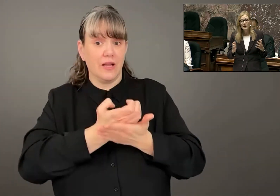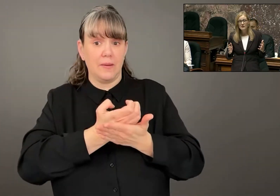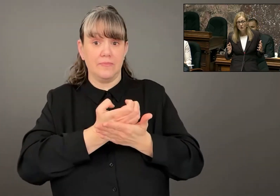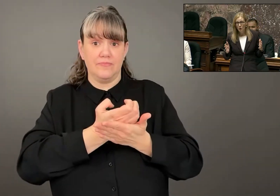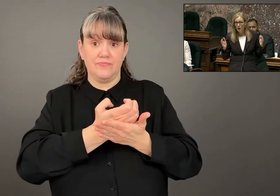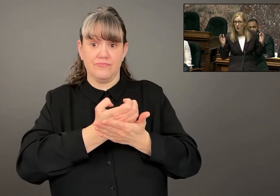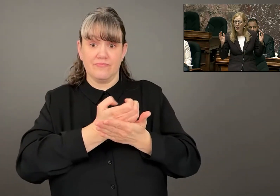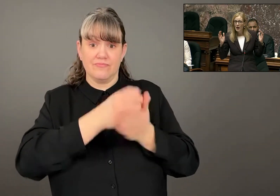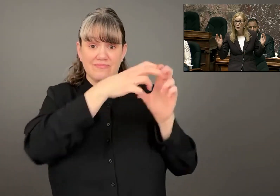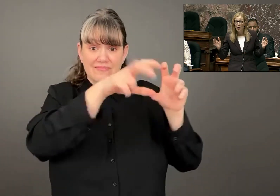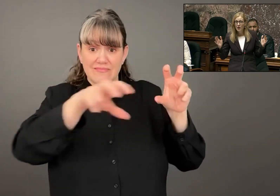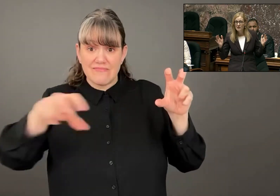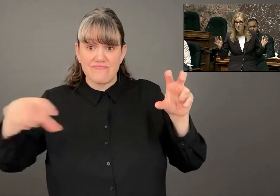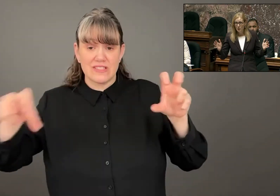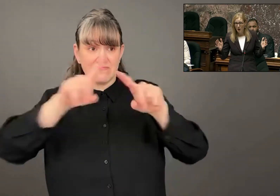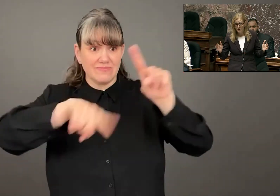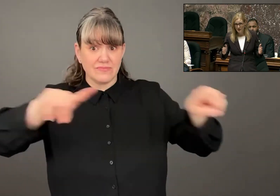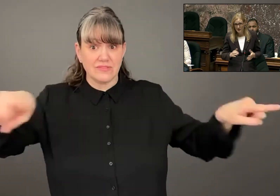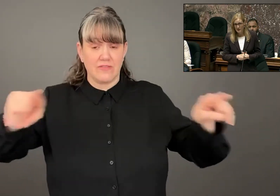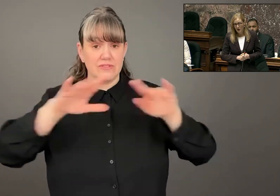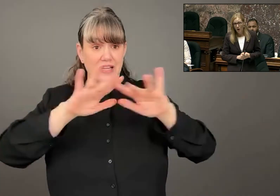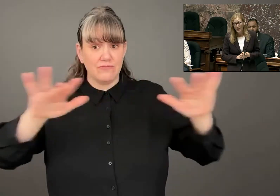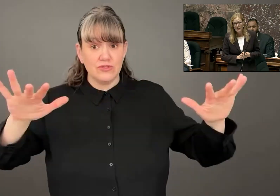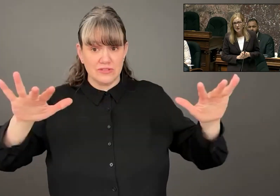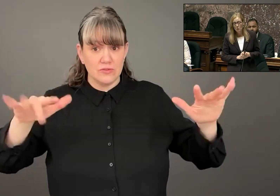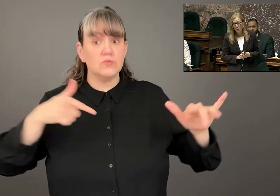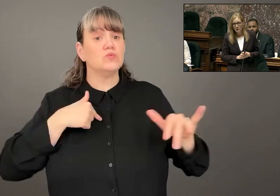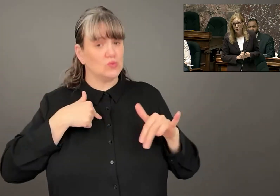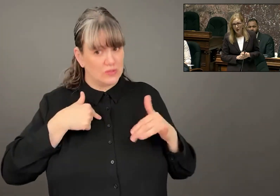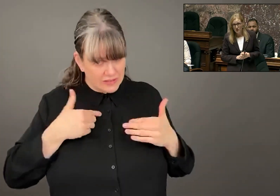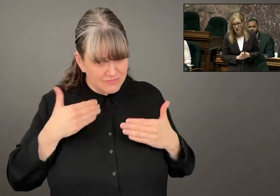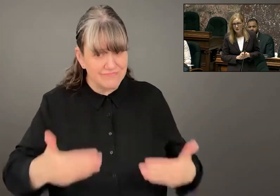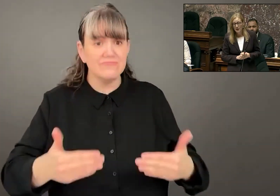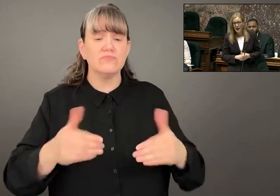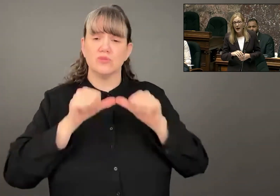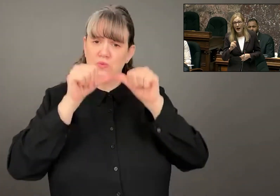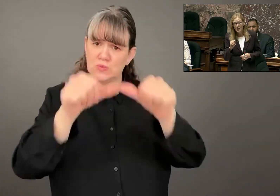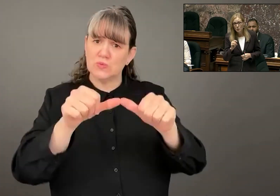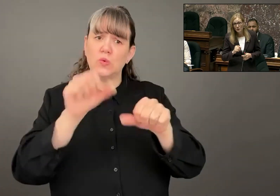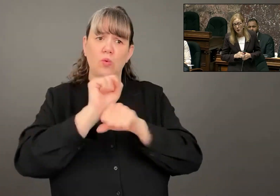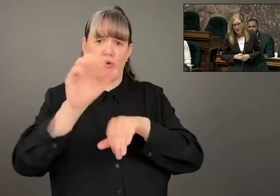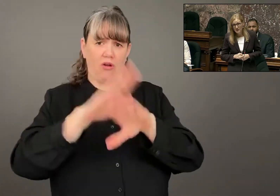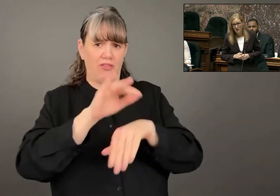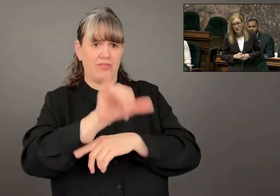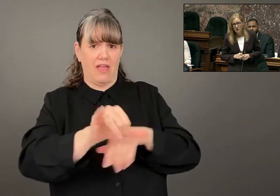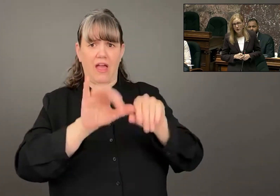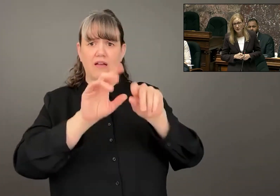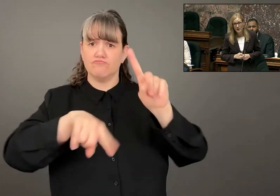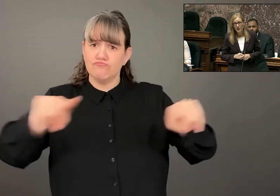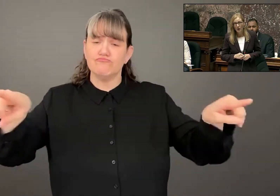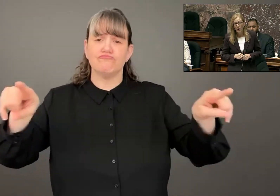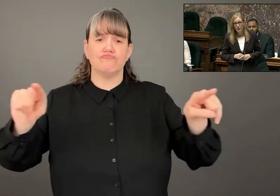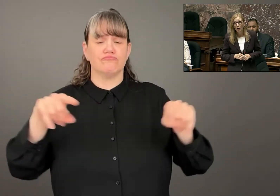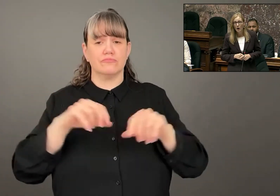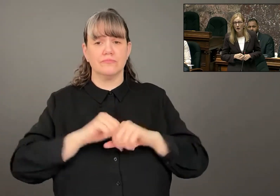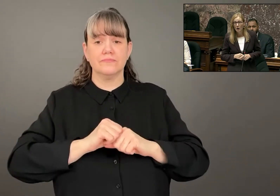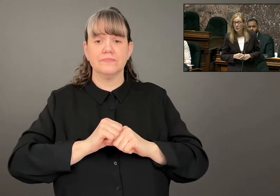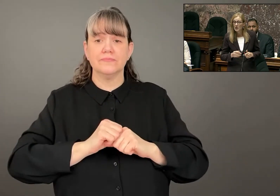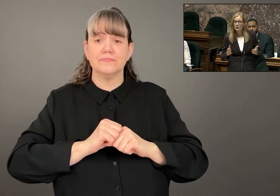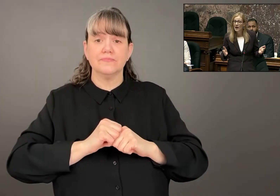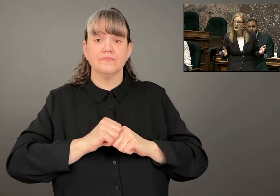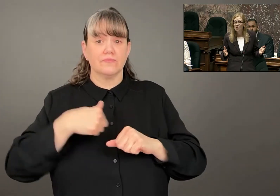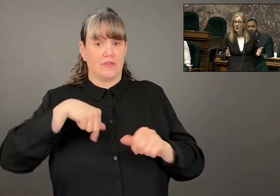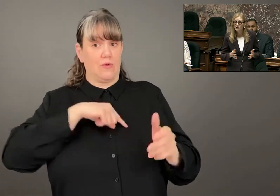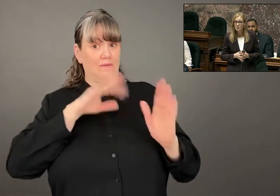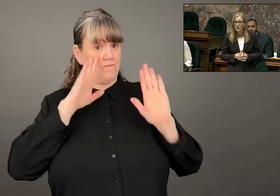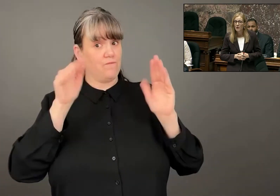doing excellent work across the province on this important question, and we're focused on strengthening on our economy.